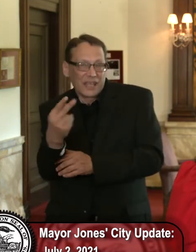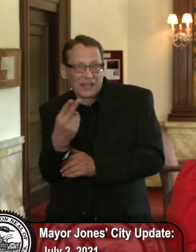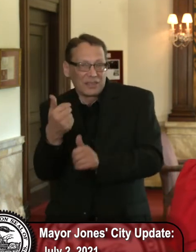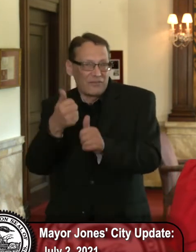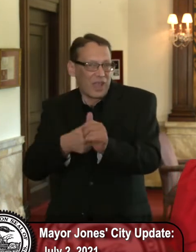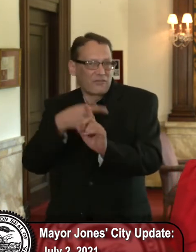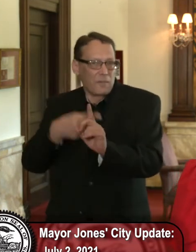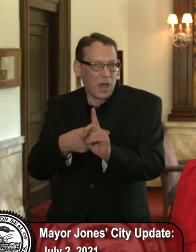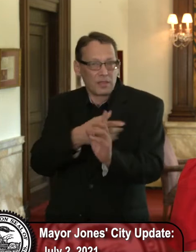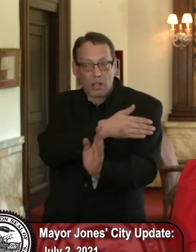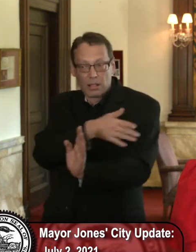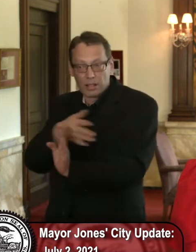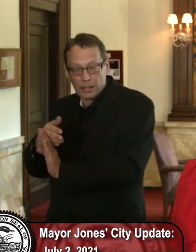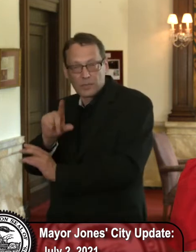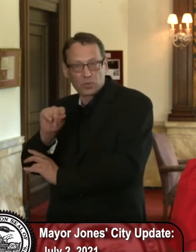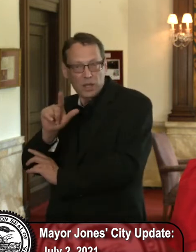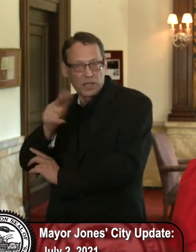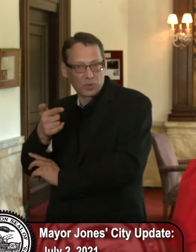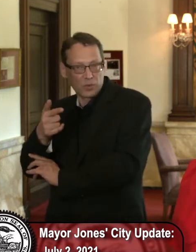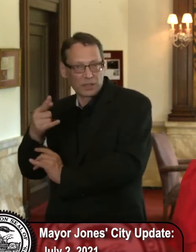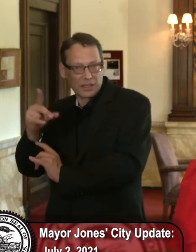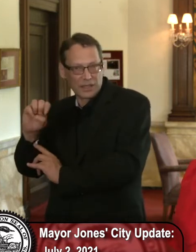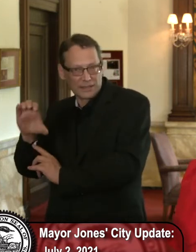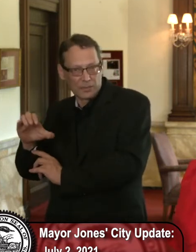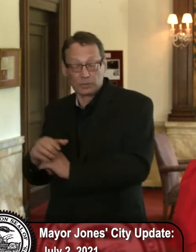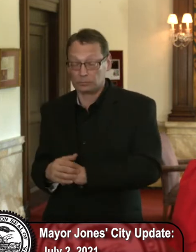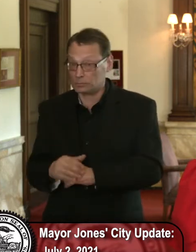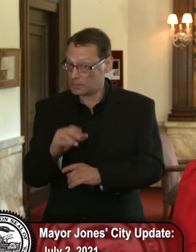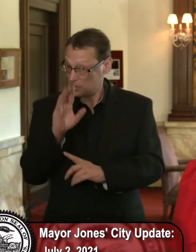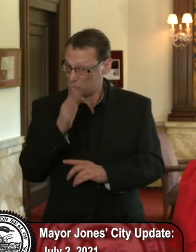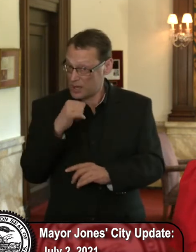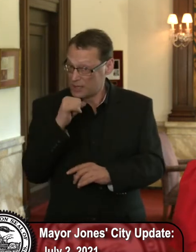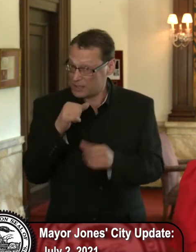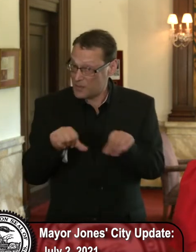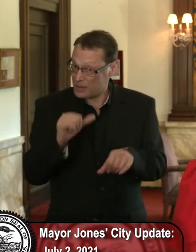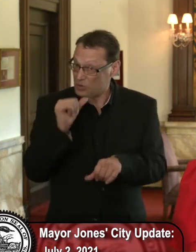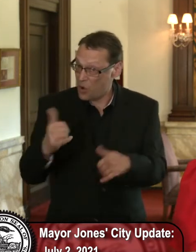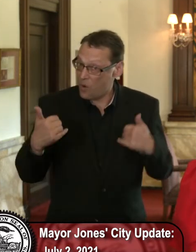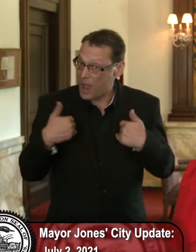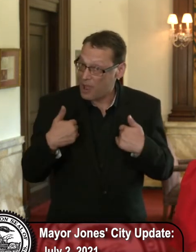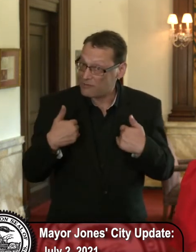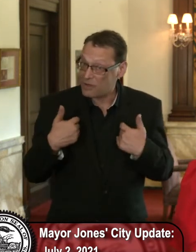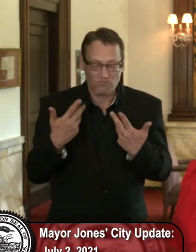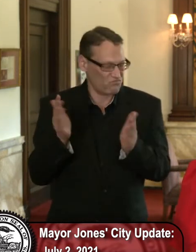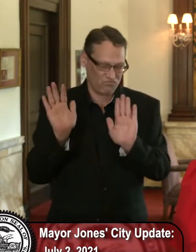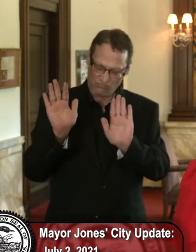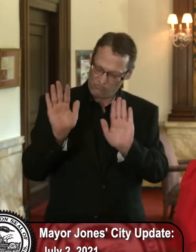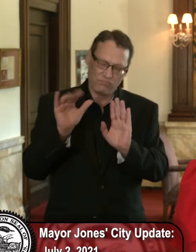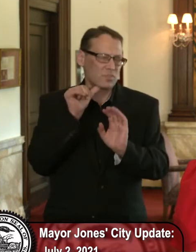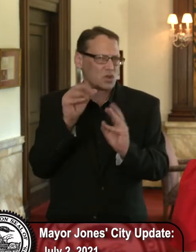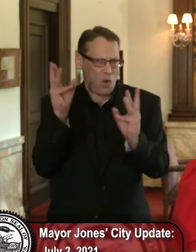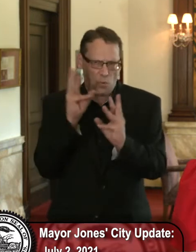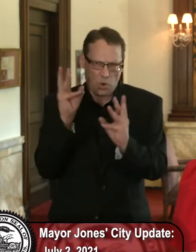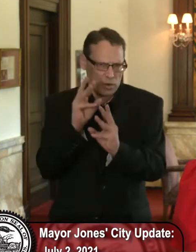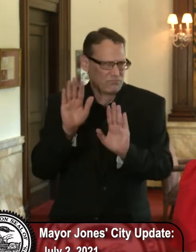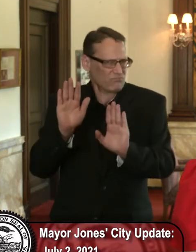of 2021. If you don't have direct deposit, don't worry, the IRS does not have your bank account information